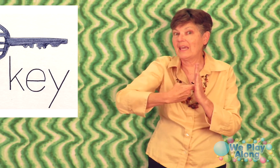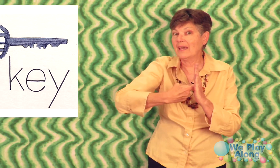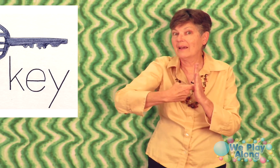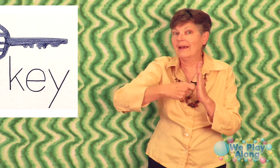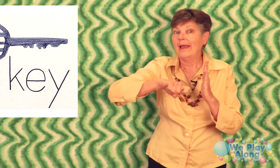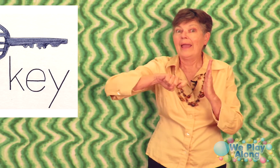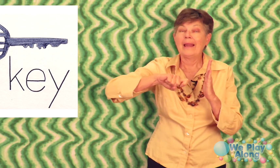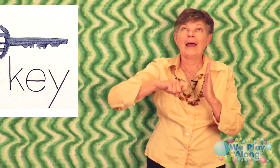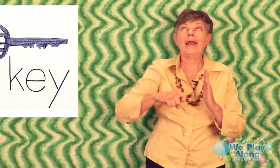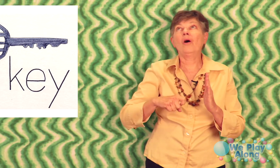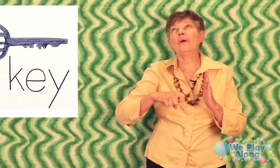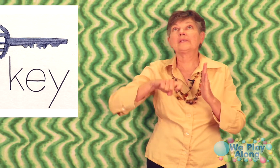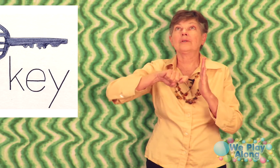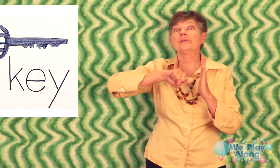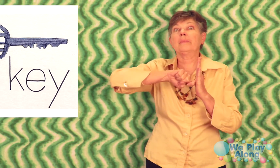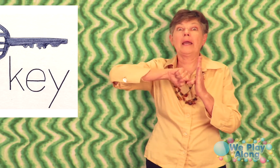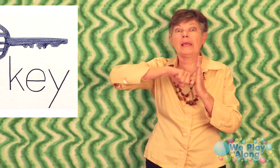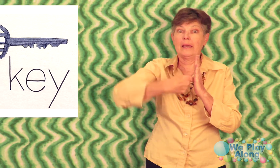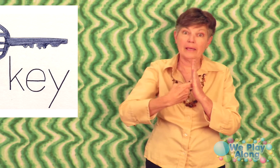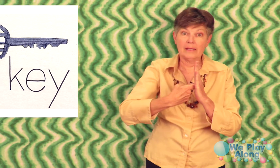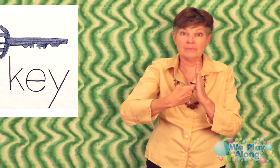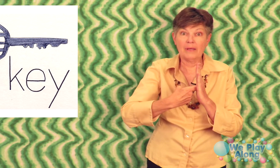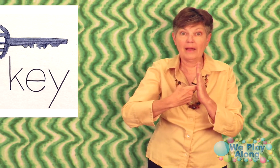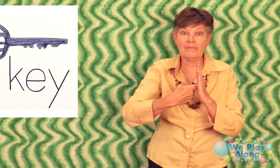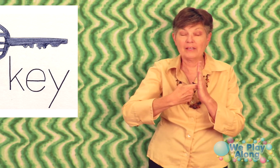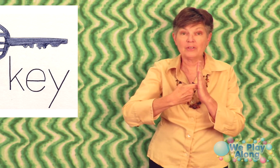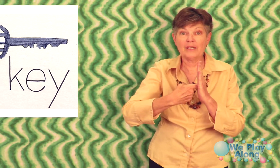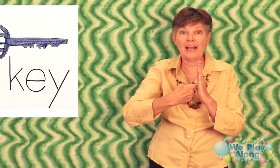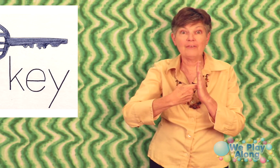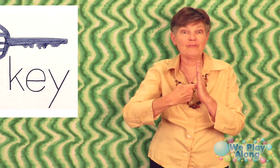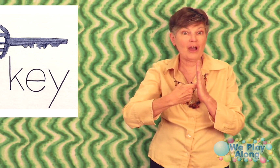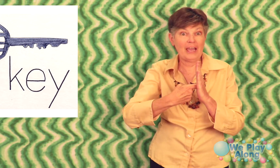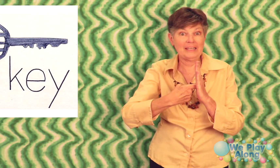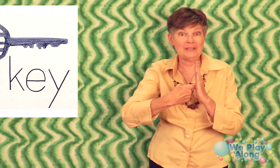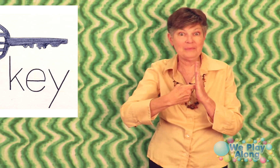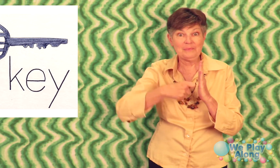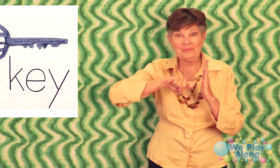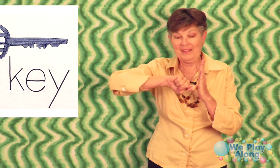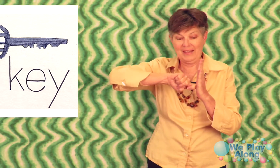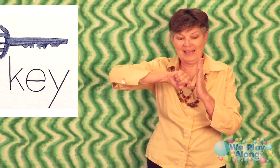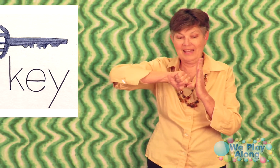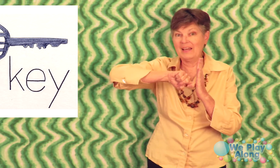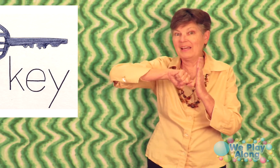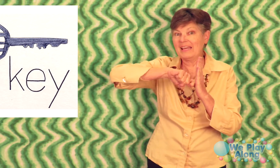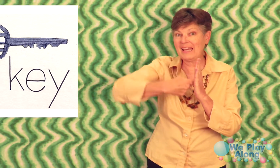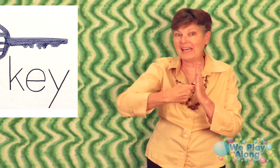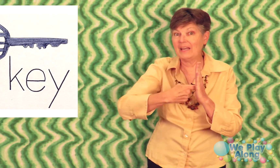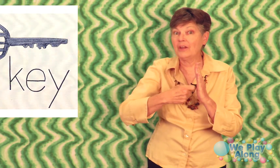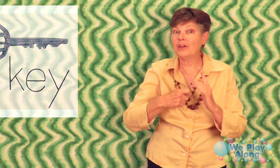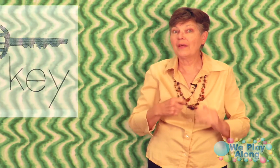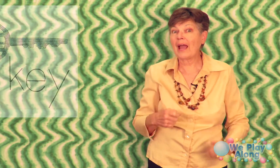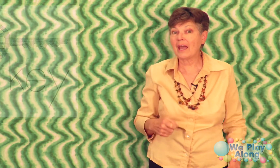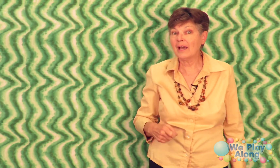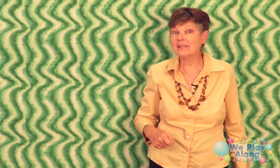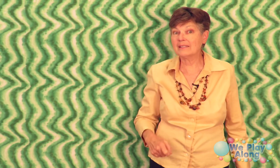key. And I always lose my keys, but eventually I find them. Okay, key. Now you hear that K